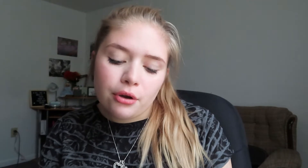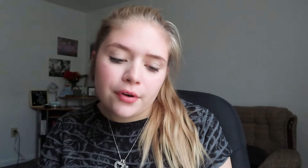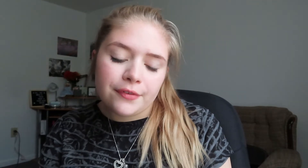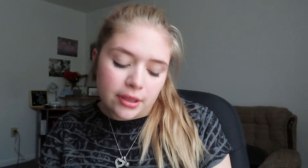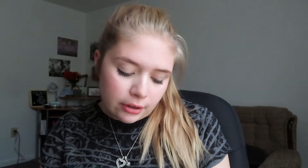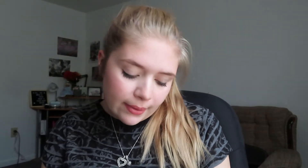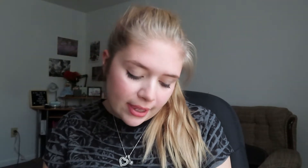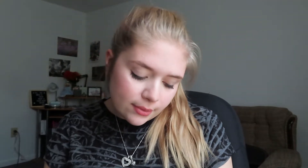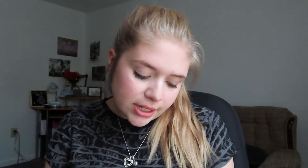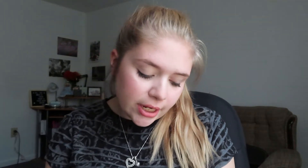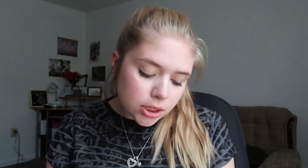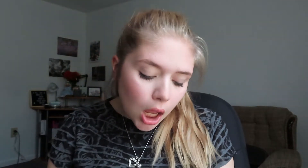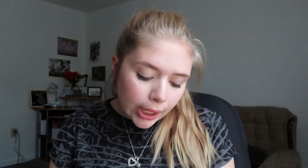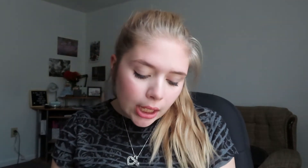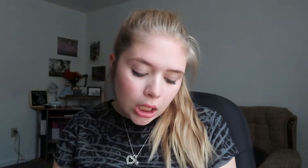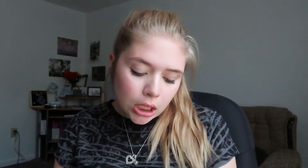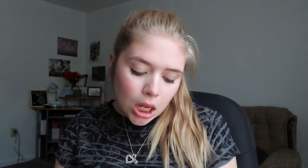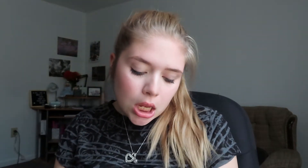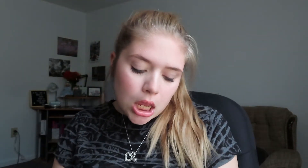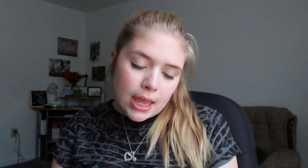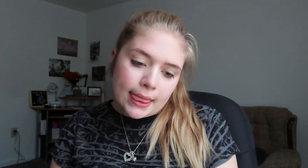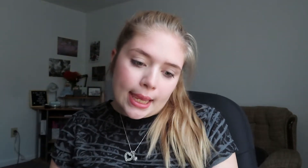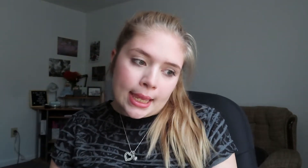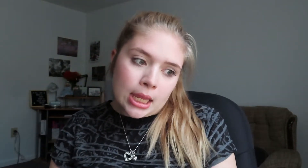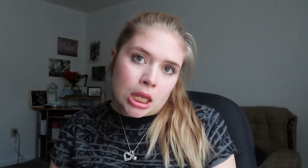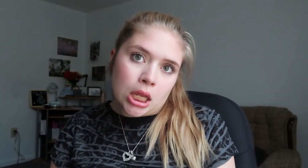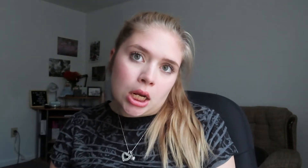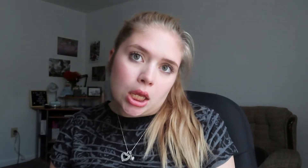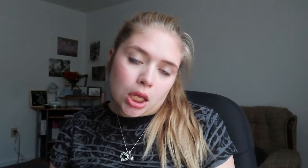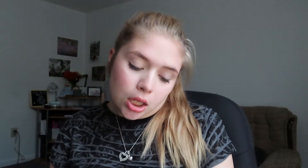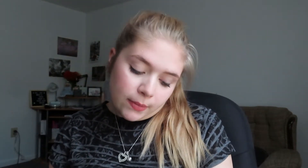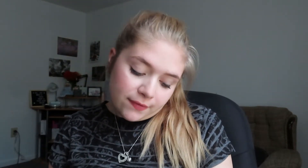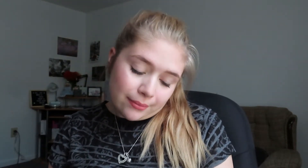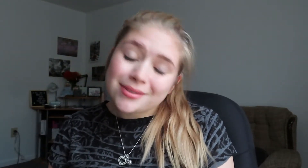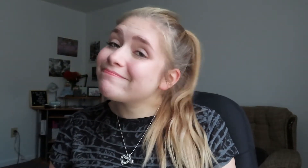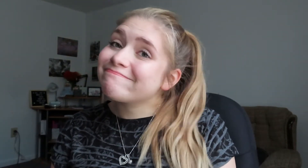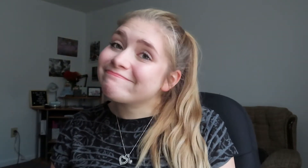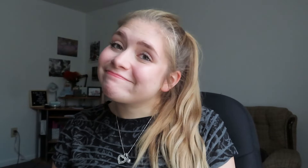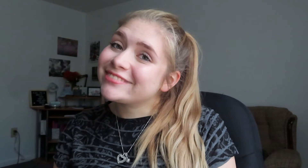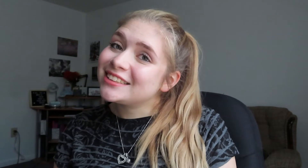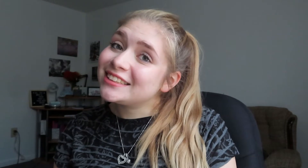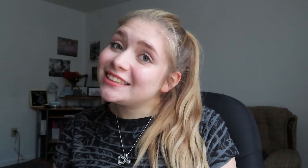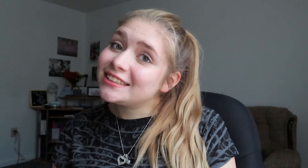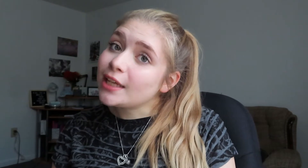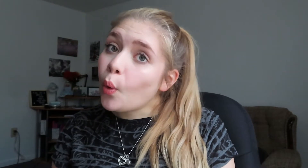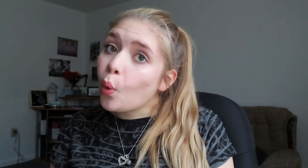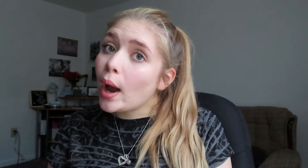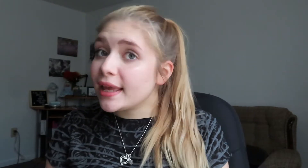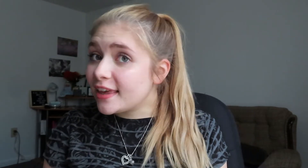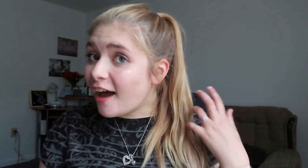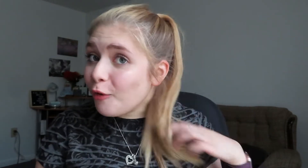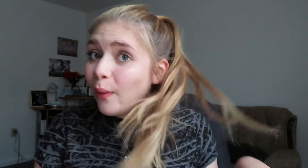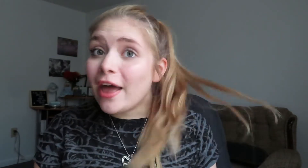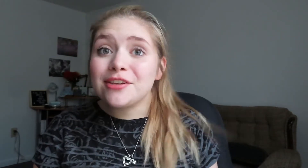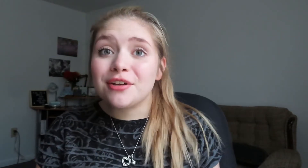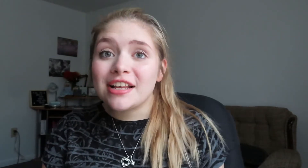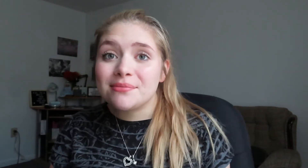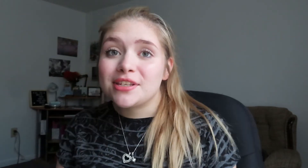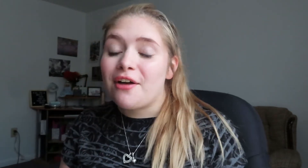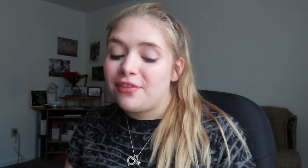over for a little bit he was here and talking and then um i filmed so yeah oh i also got some stuff